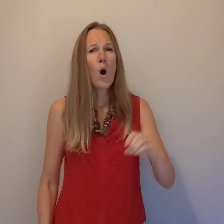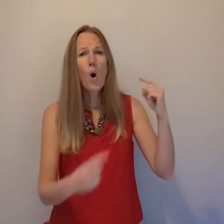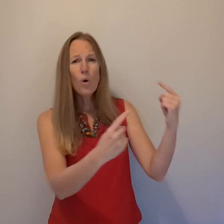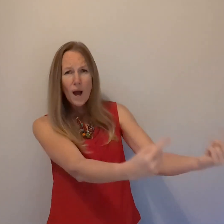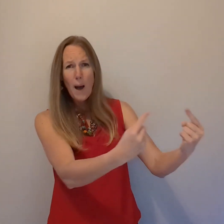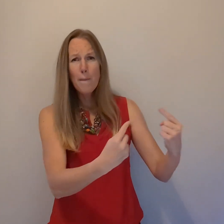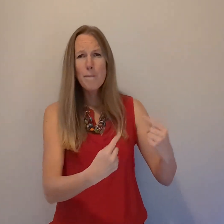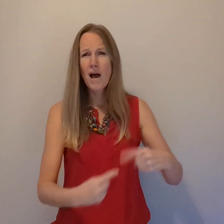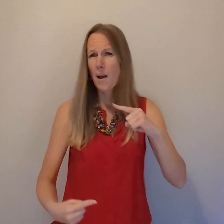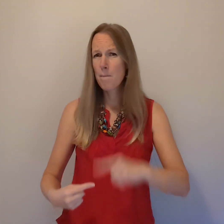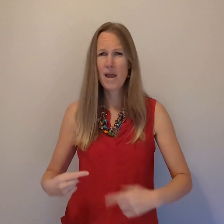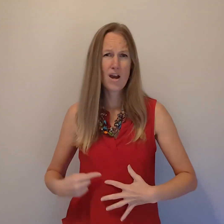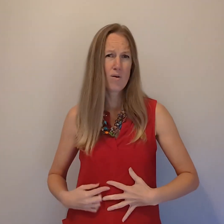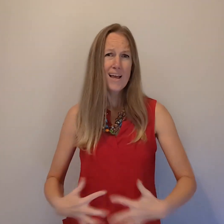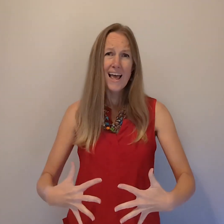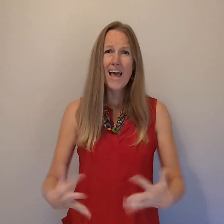Oh, come, barren and